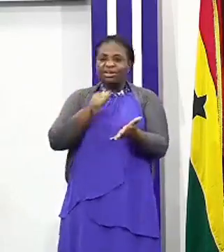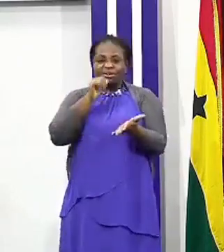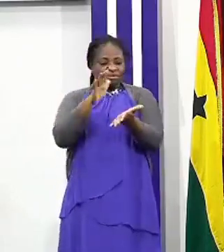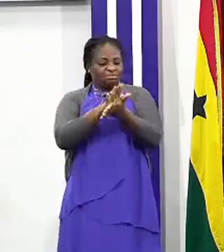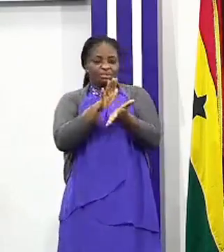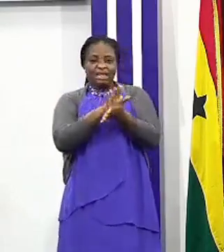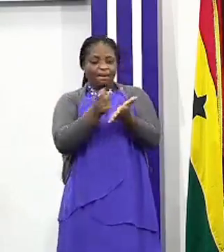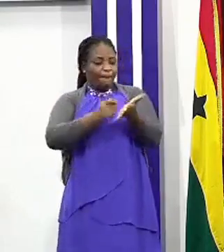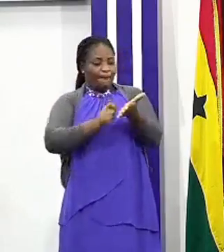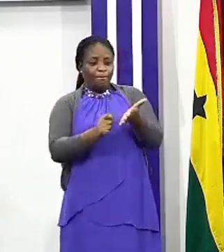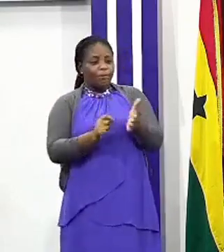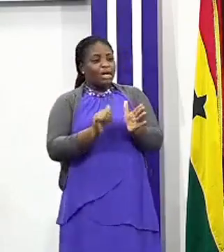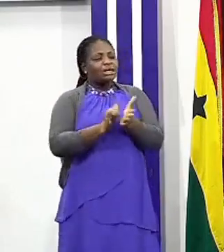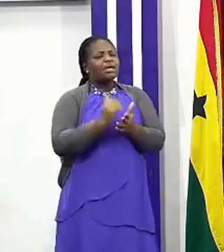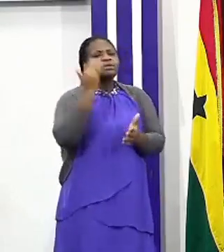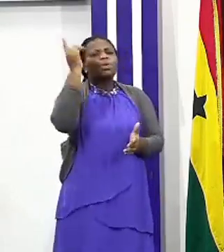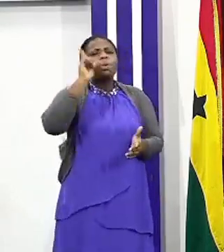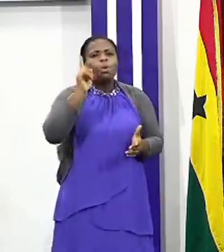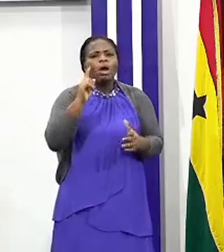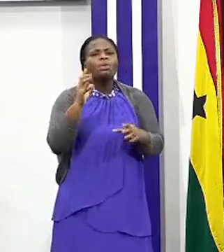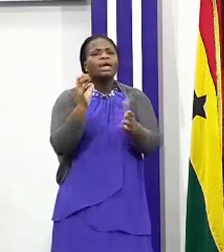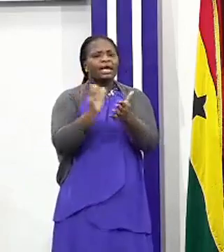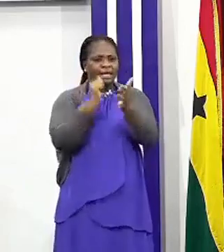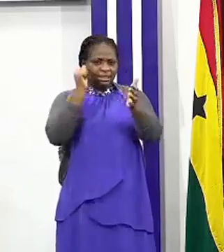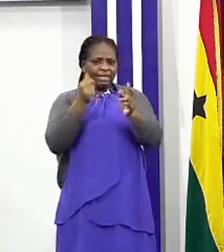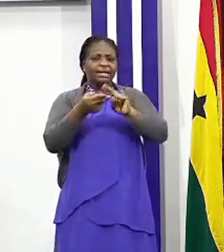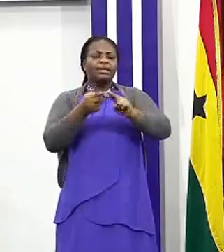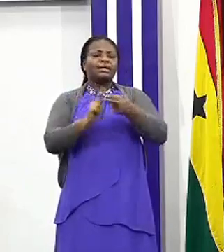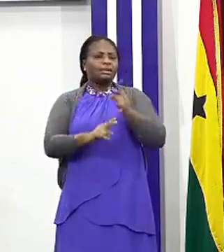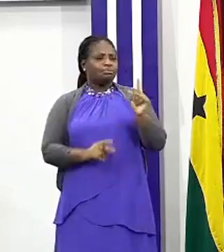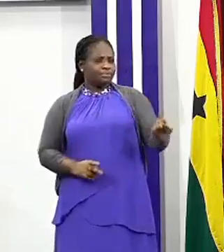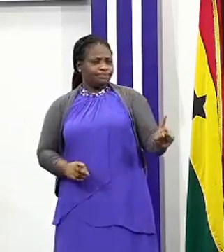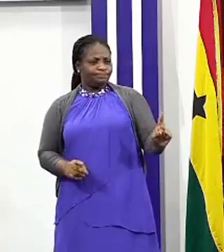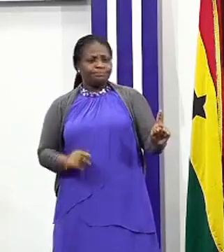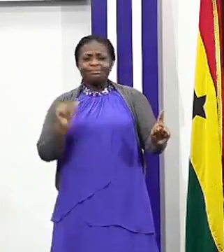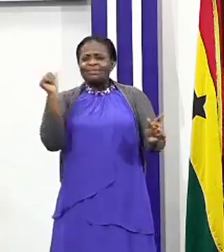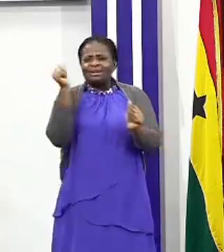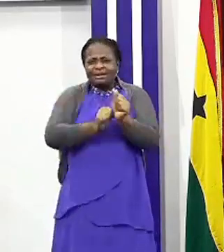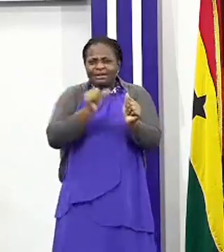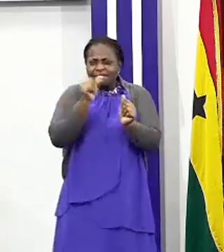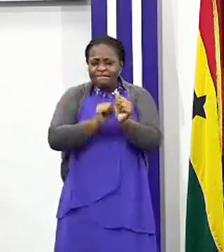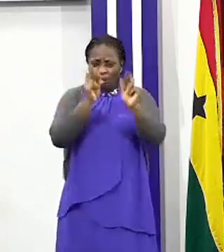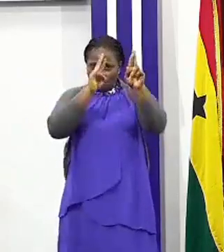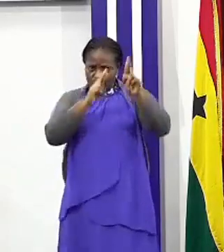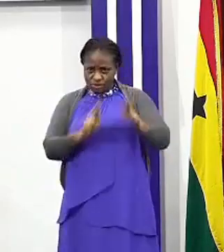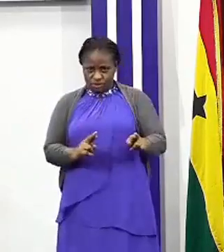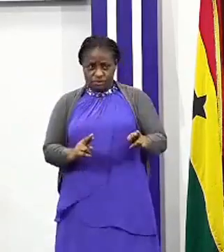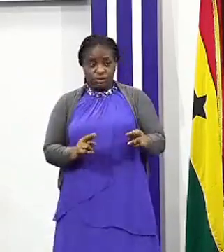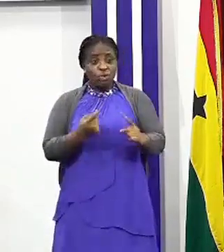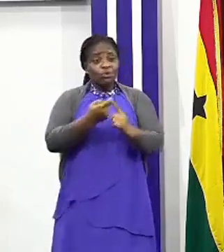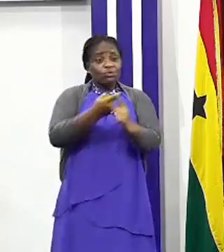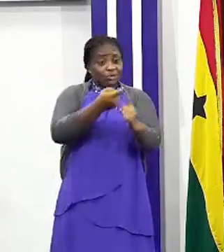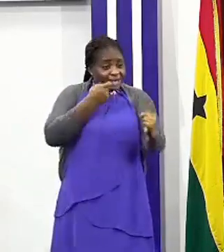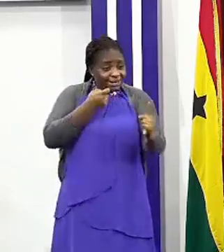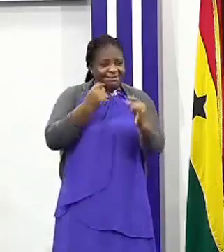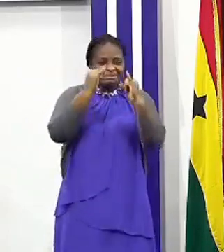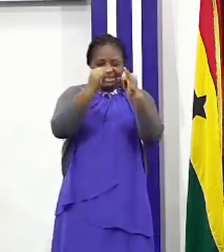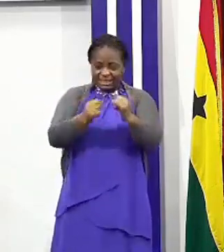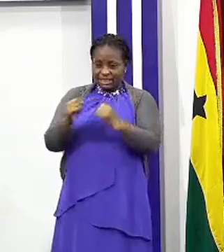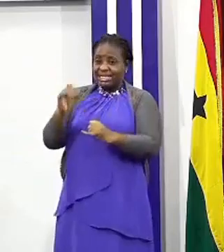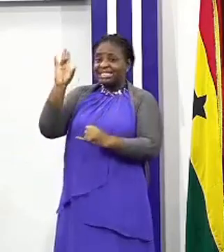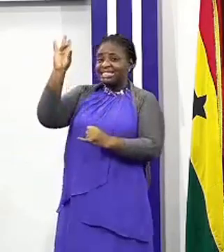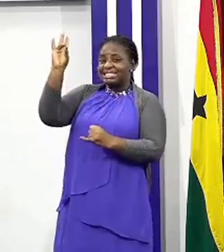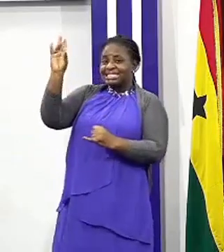And that's where we derive the data from. So every result that you get is from an individual. The